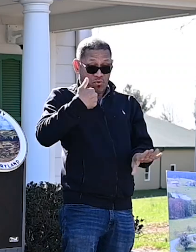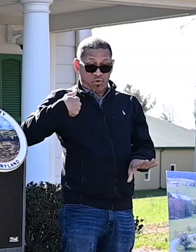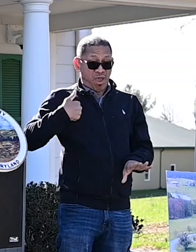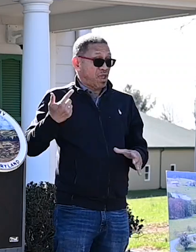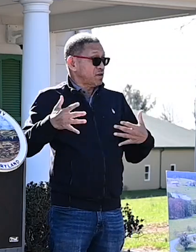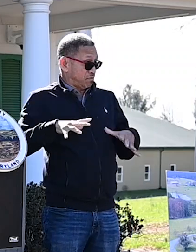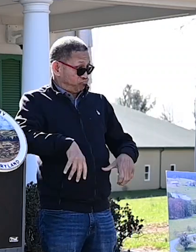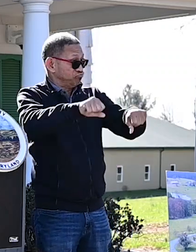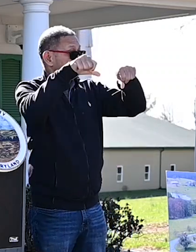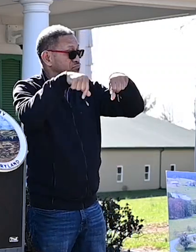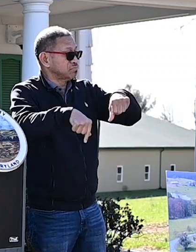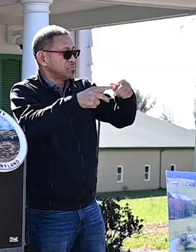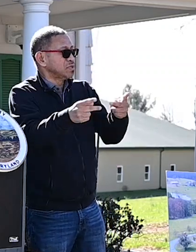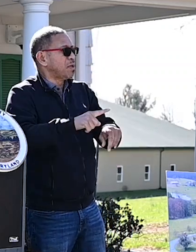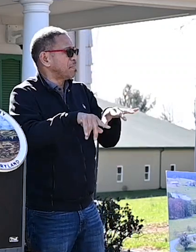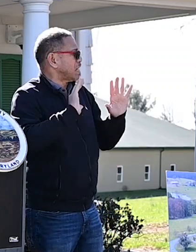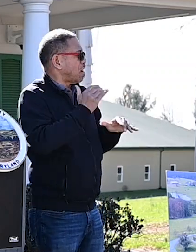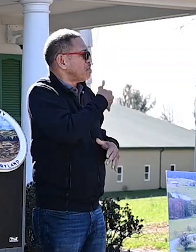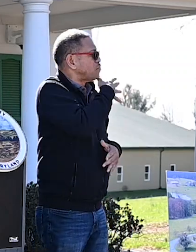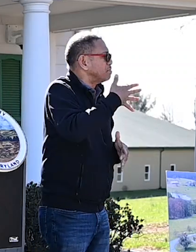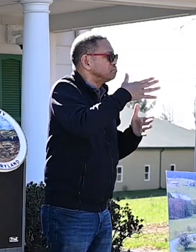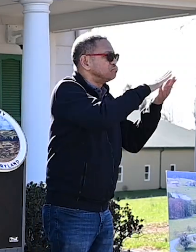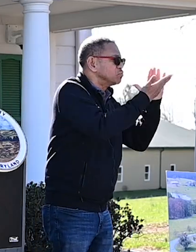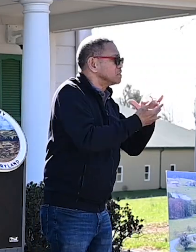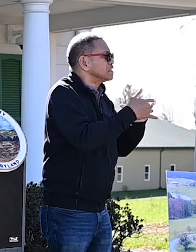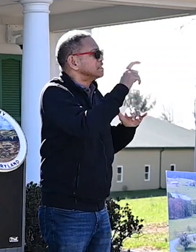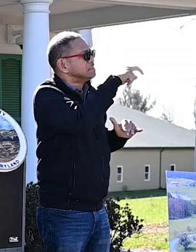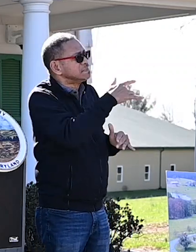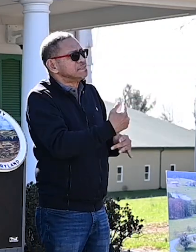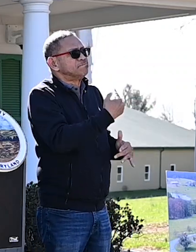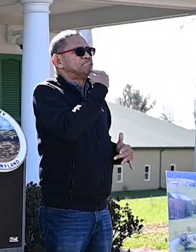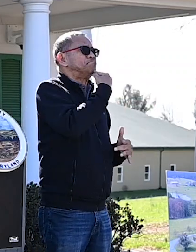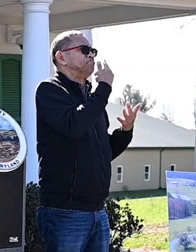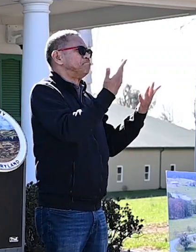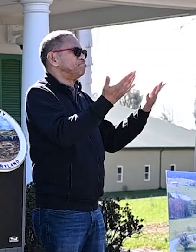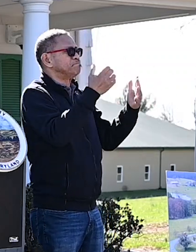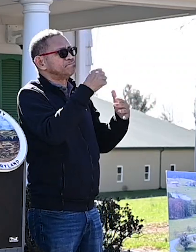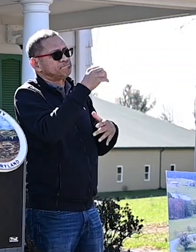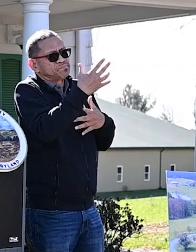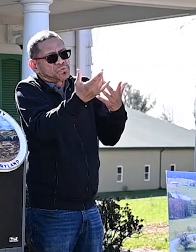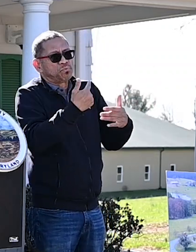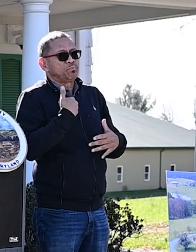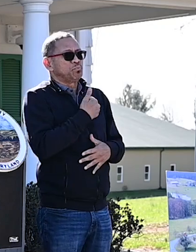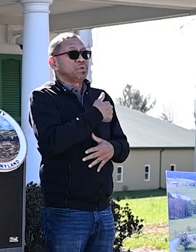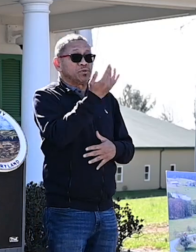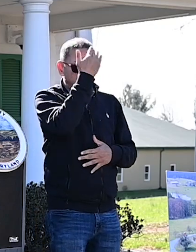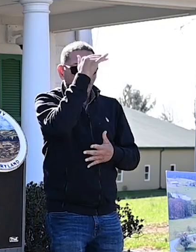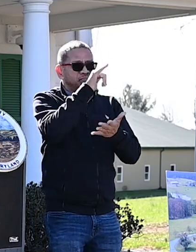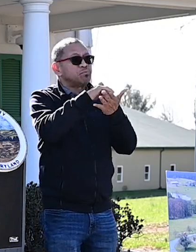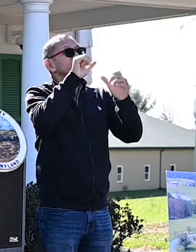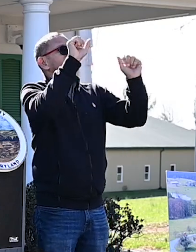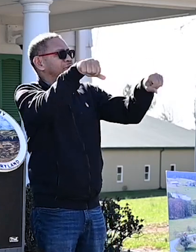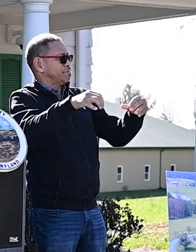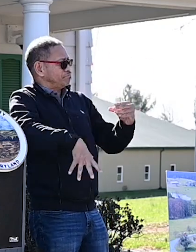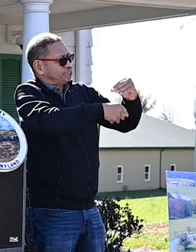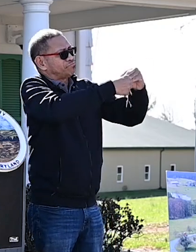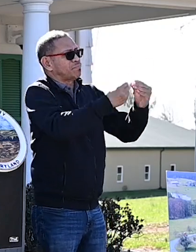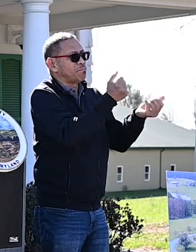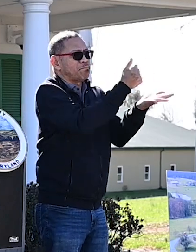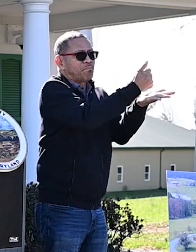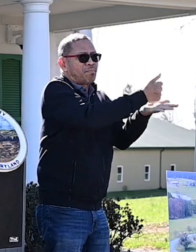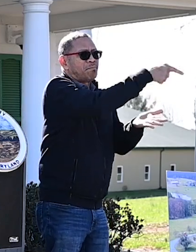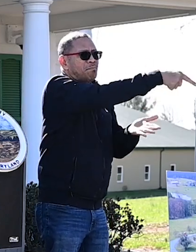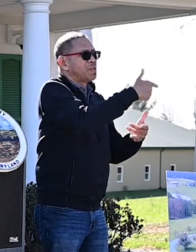office, but we knew that our farming community was discouraged by this, and we knew that we could do more to preserve